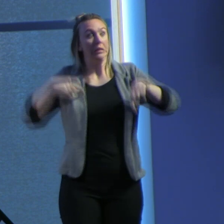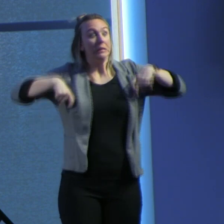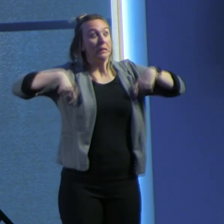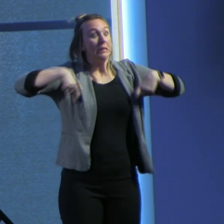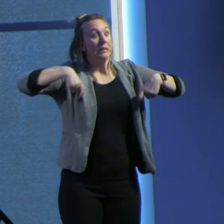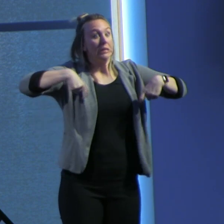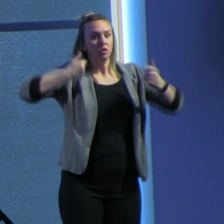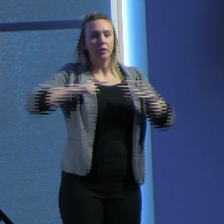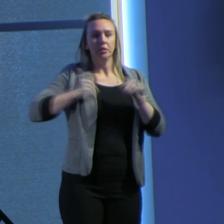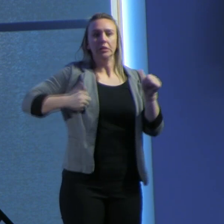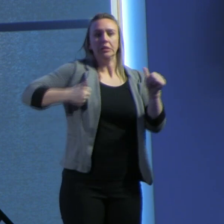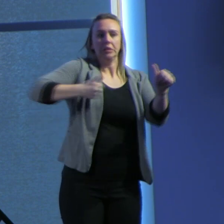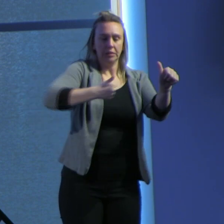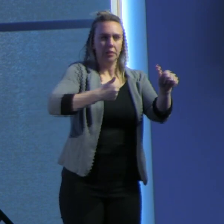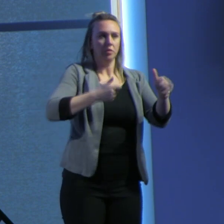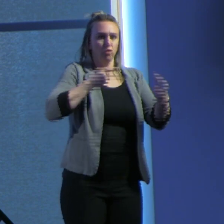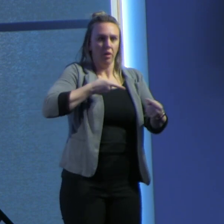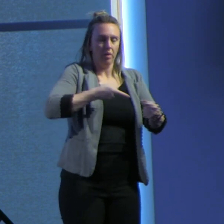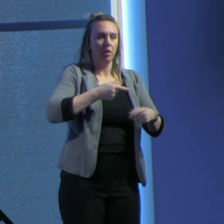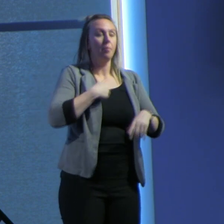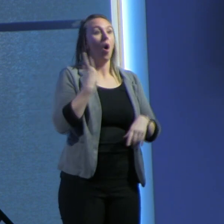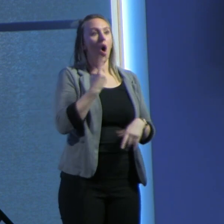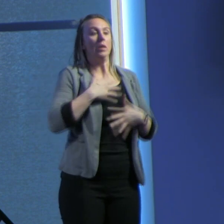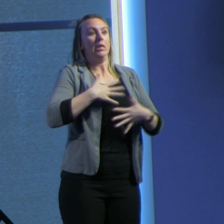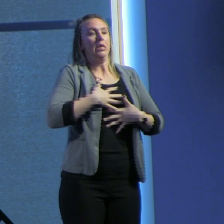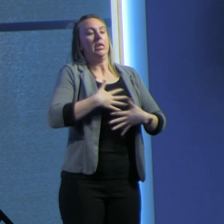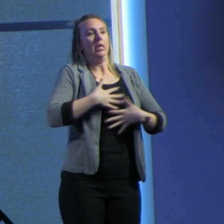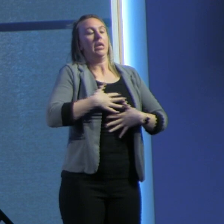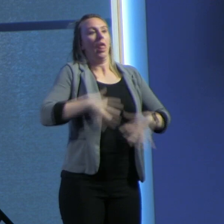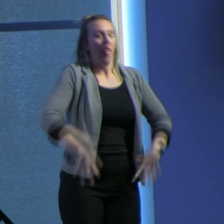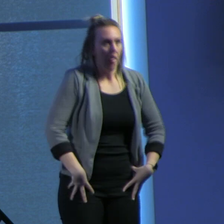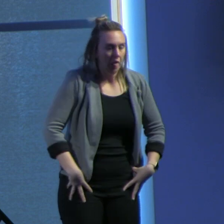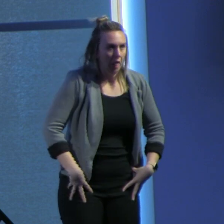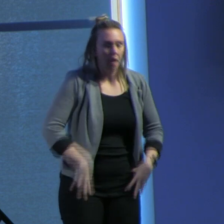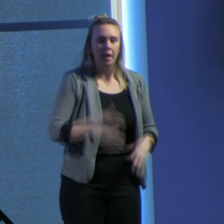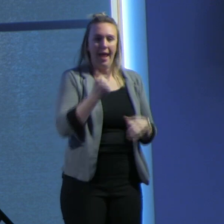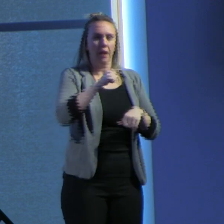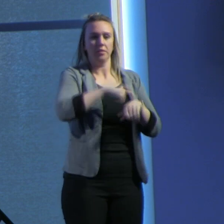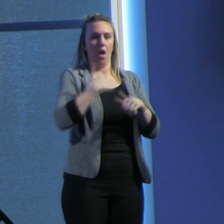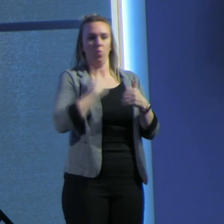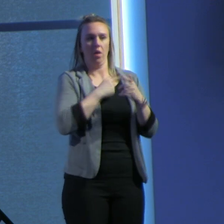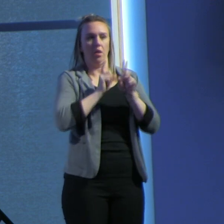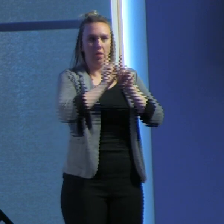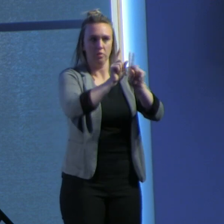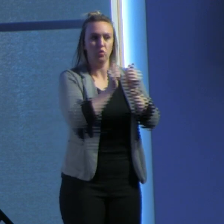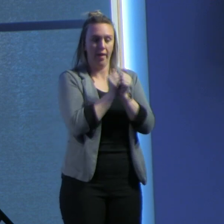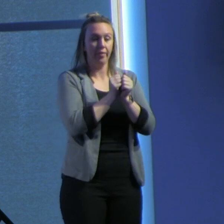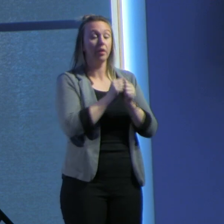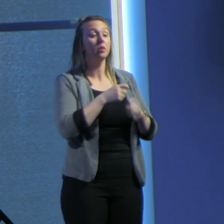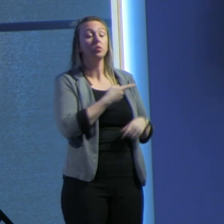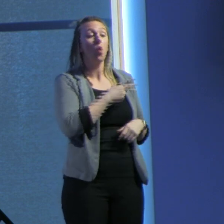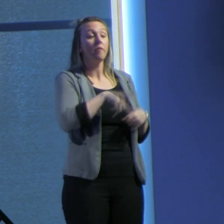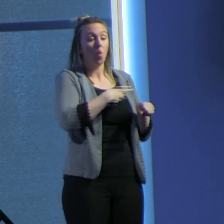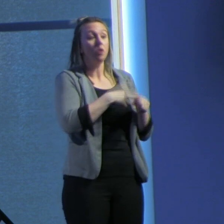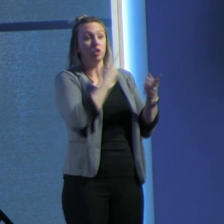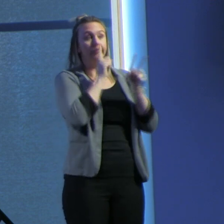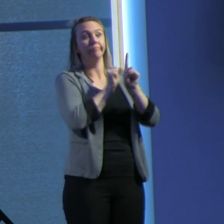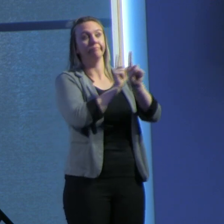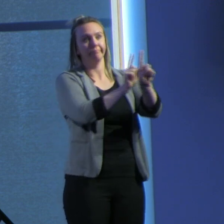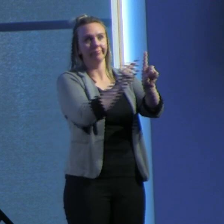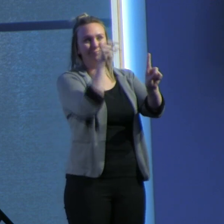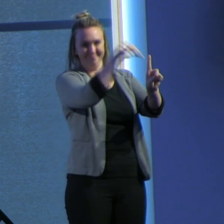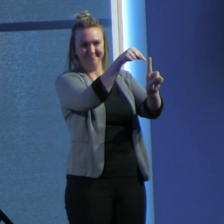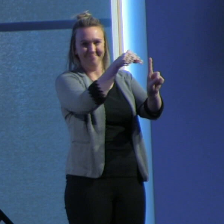lot. And I was constantly out of breath whenever we would walk anywhere together. So naturally she was in front, and